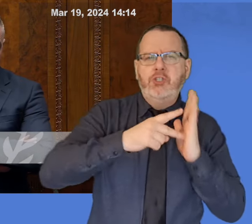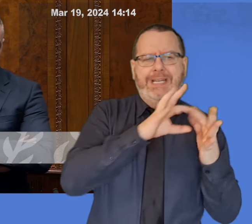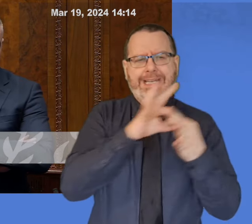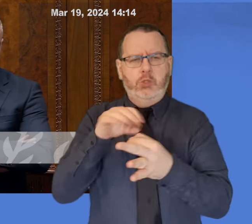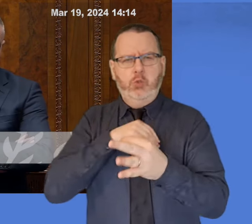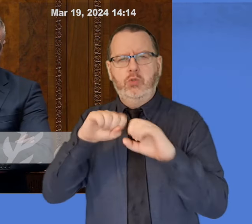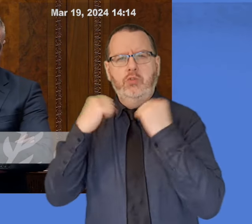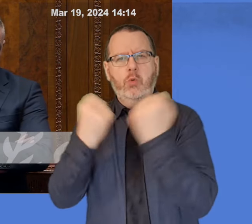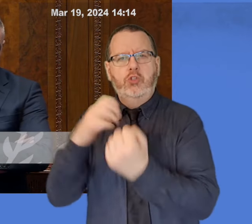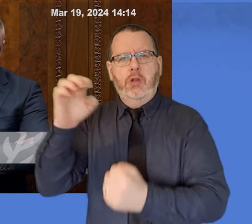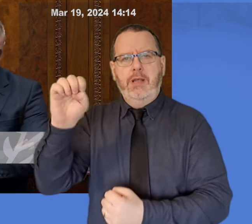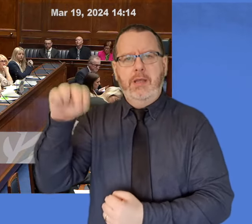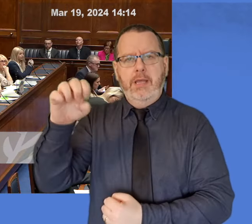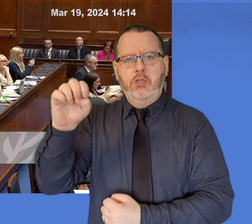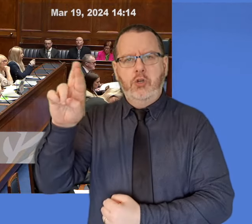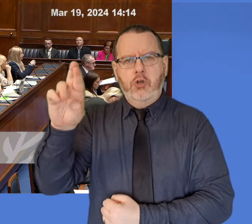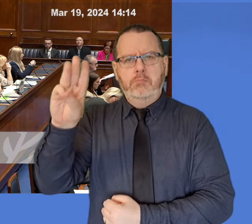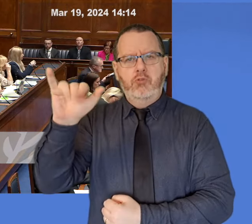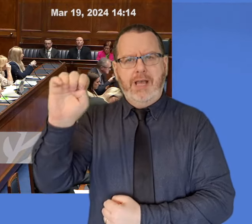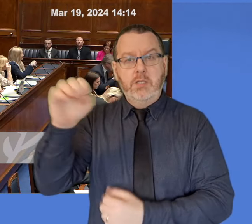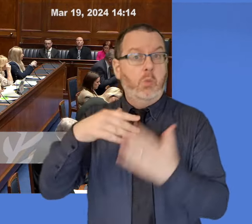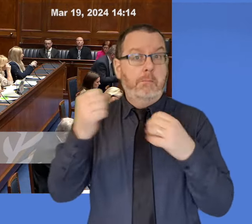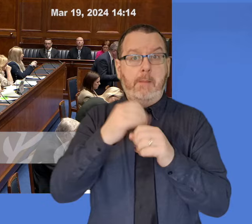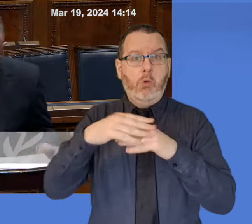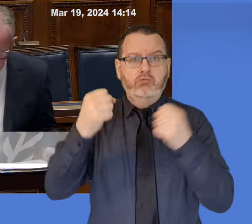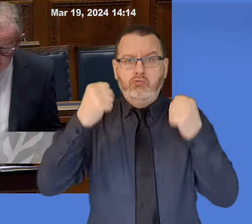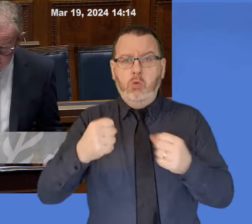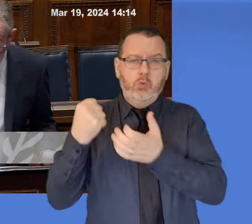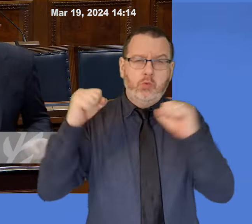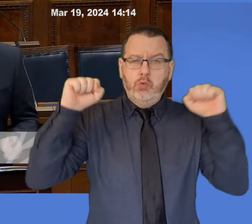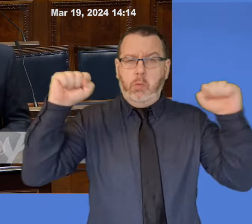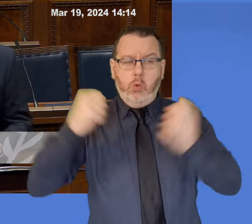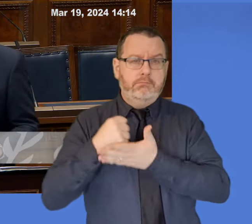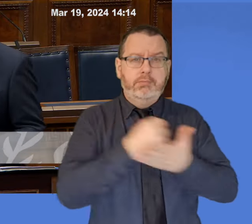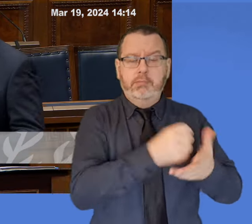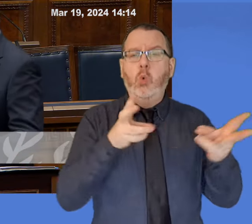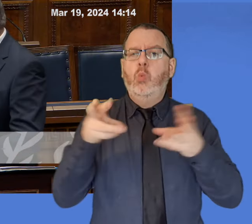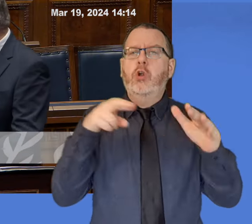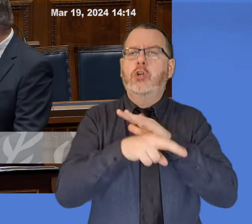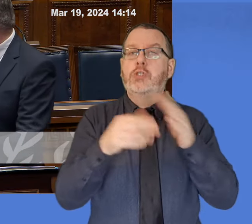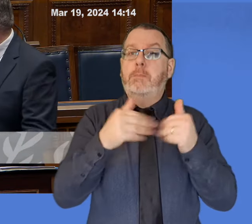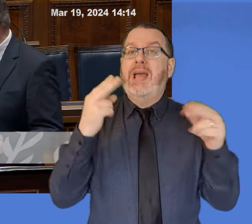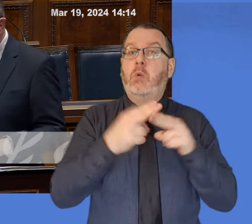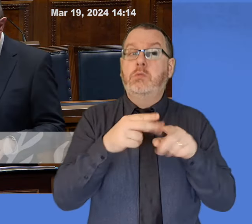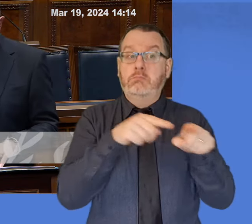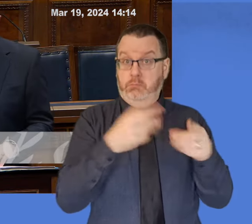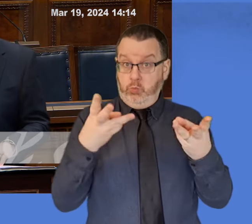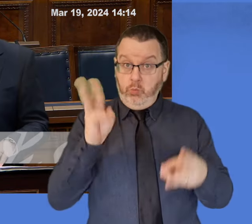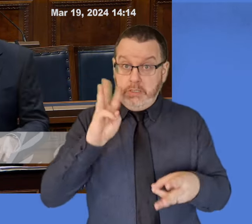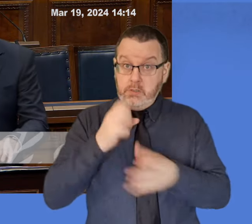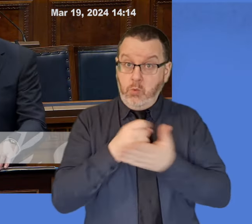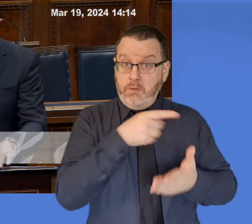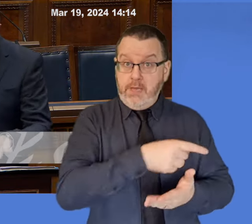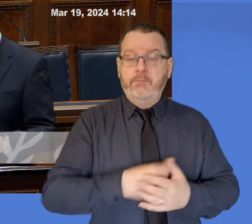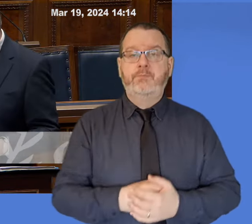stronger support for workers' buyouts? Minister. Yes, I have commissioned a piece of research on this. I am